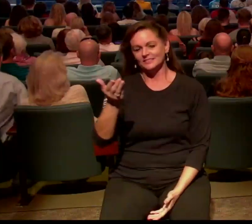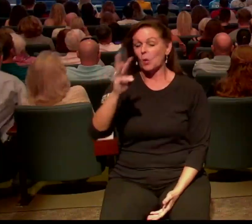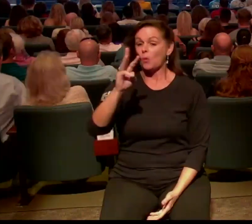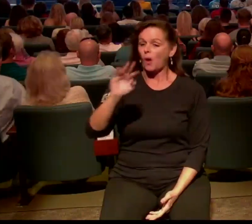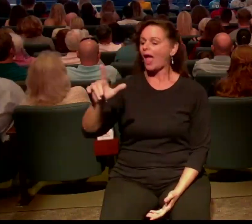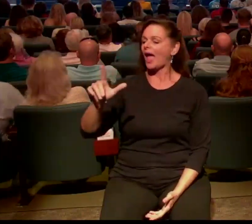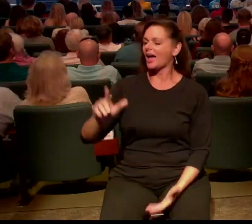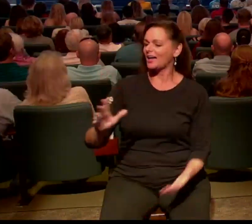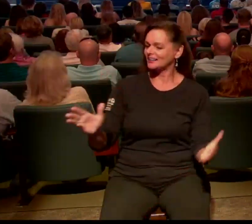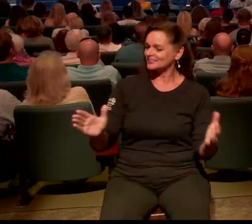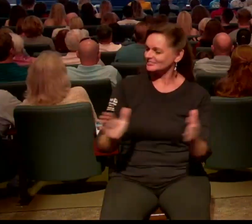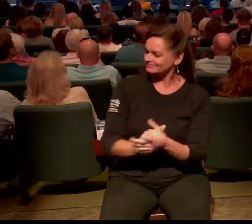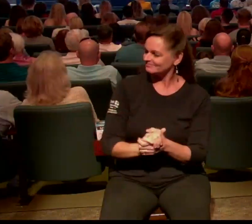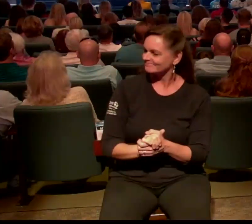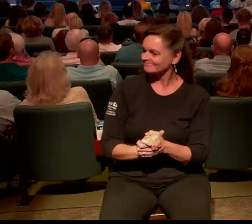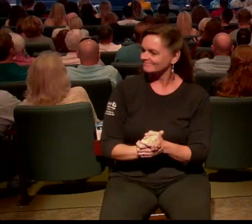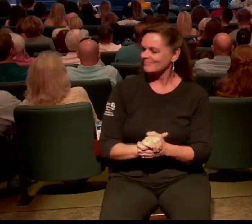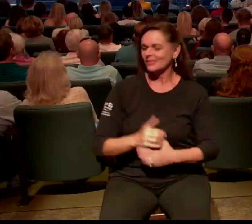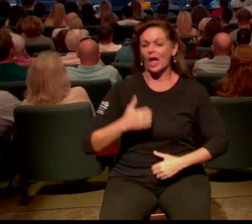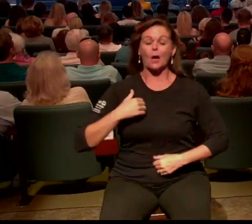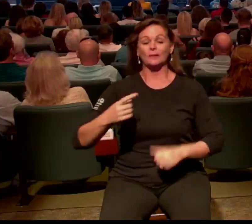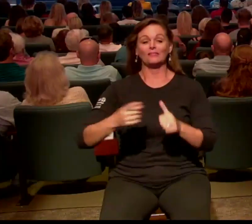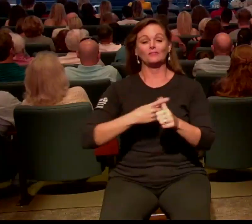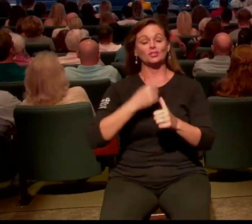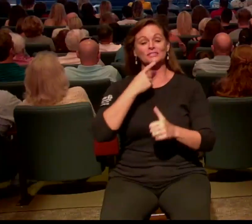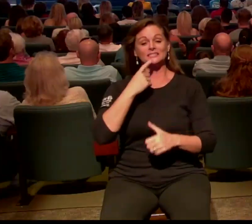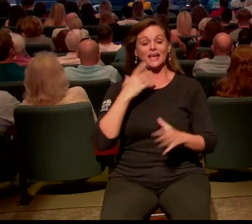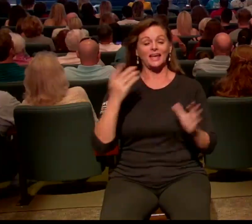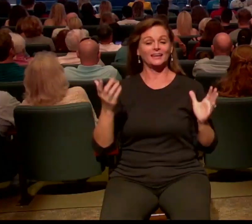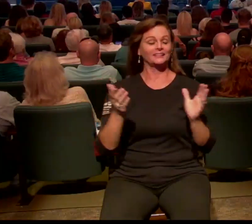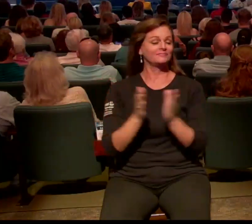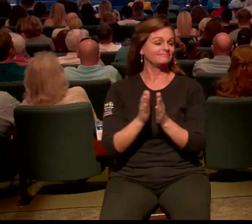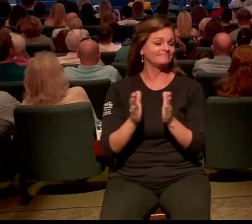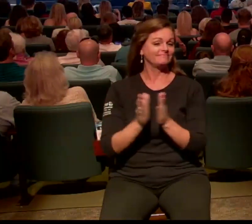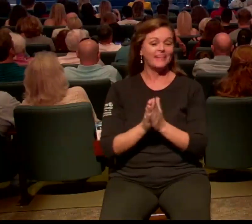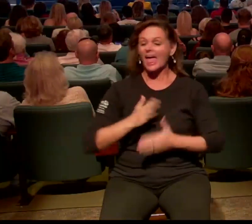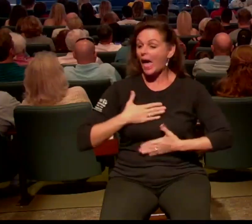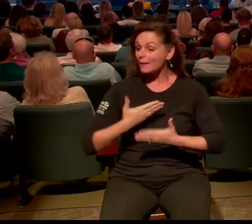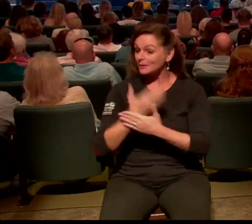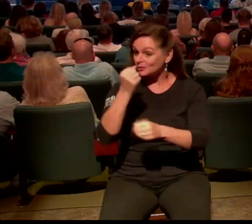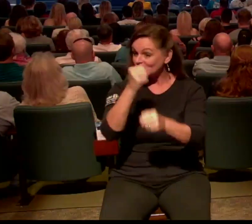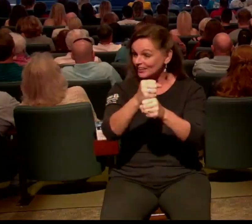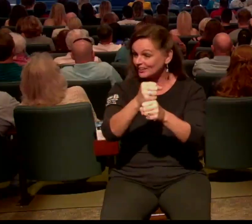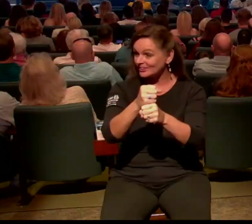Well, let's just be the first to say it, okay? Happy New Year.